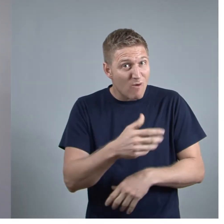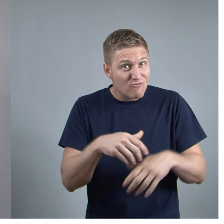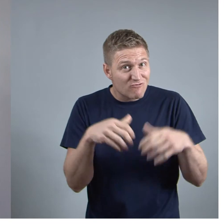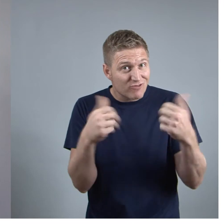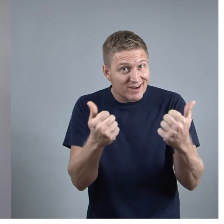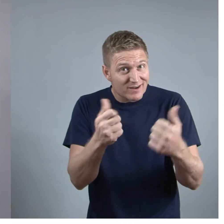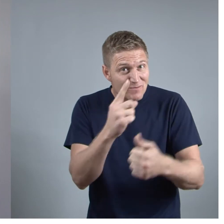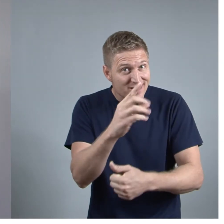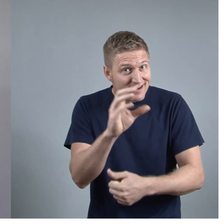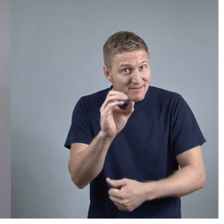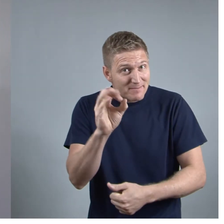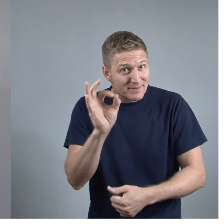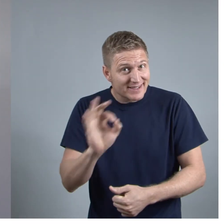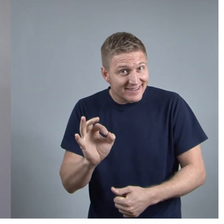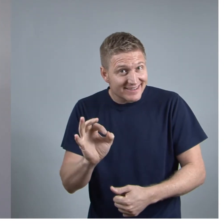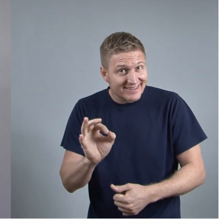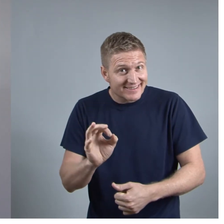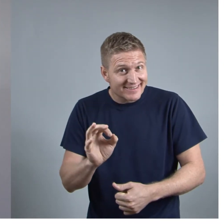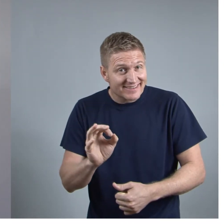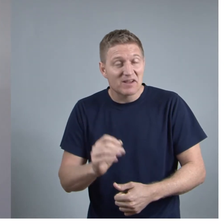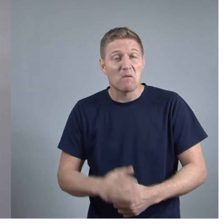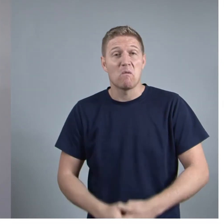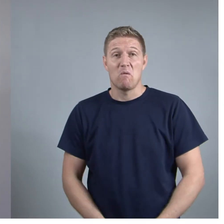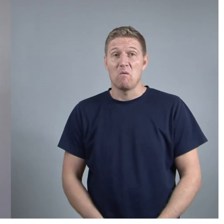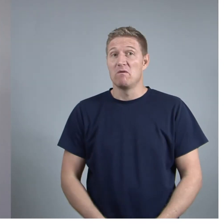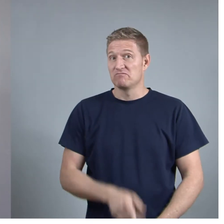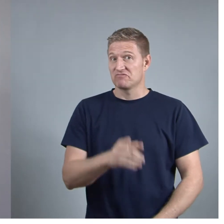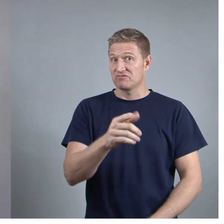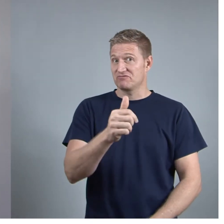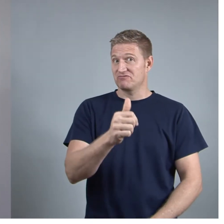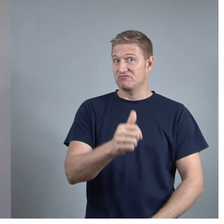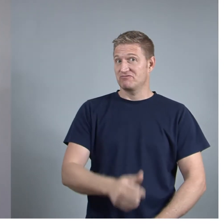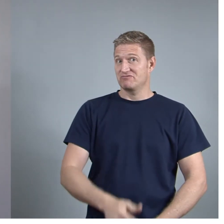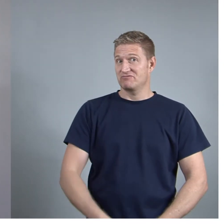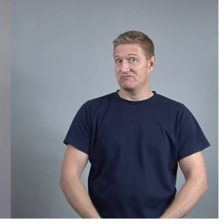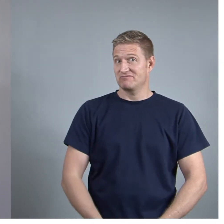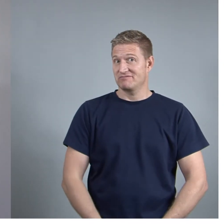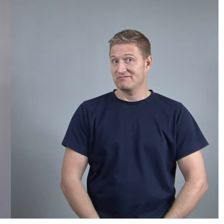Did you get that? If you did, well, you were very good then.